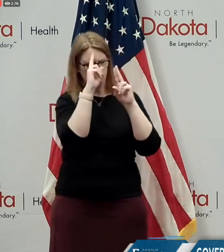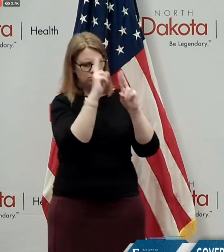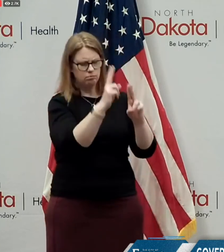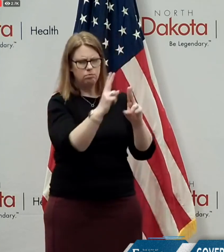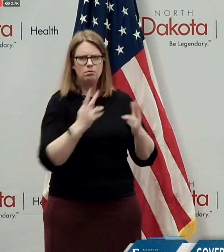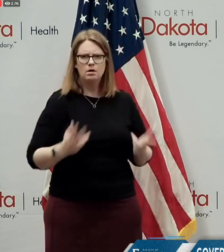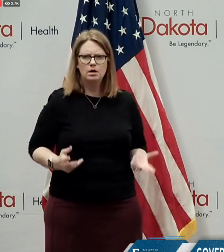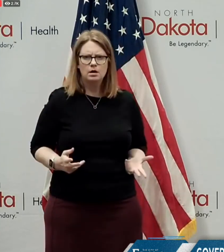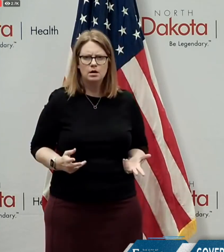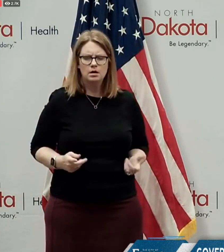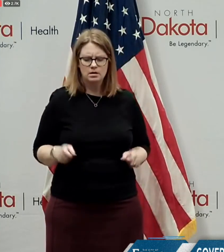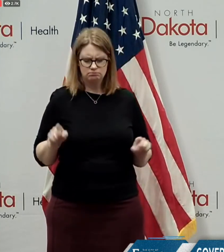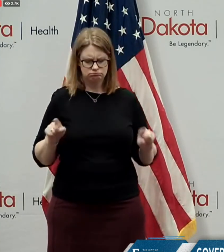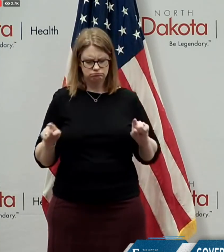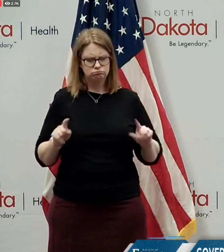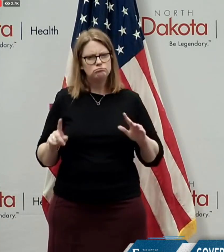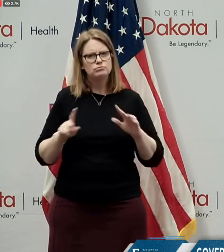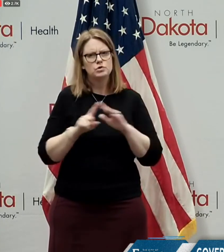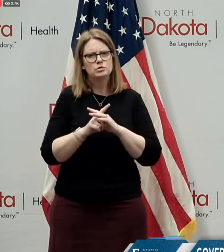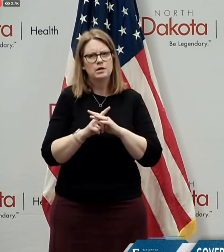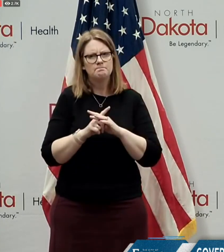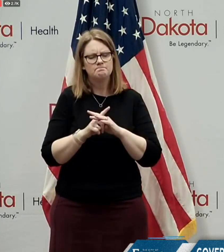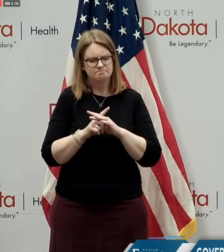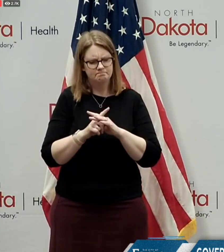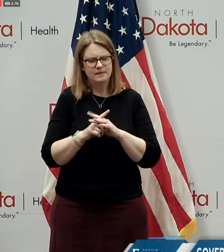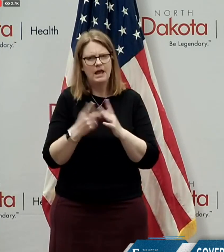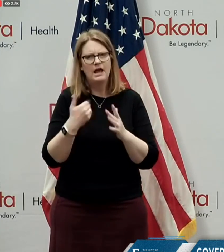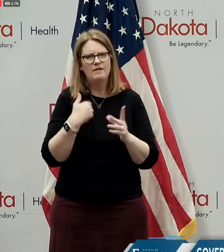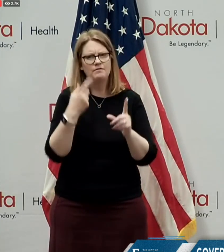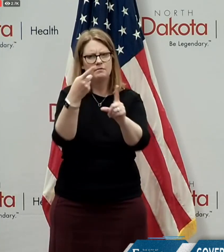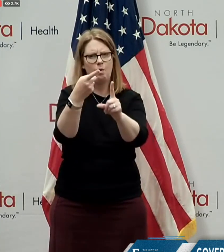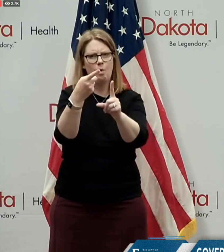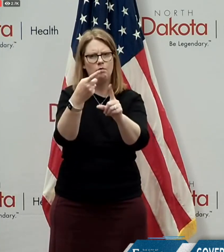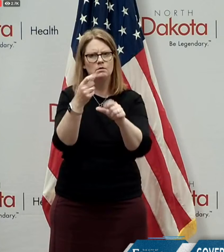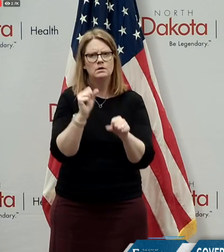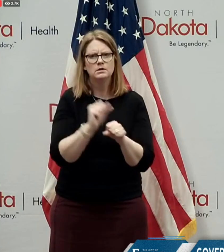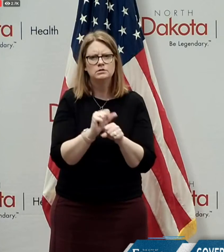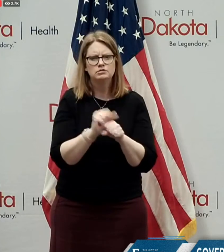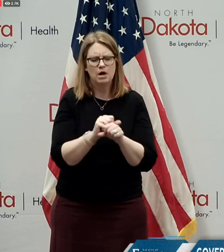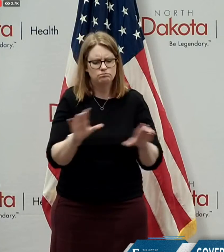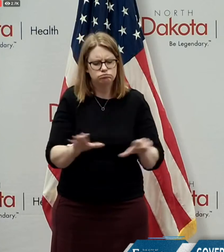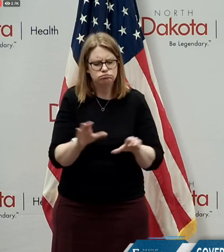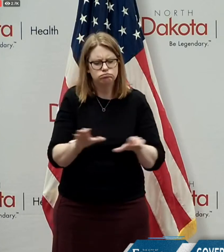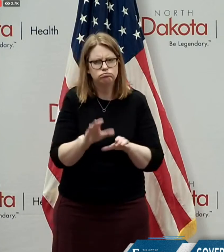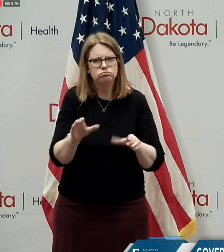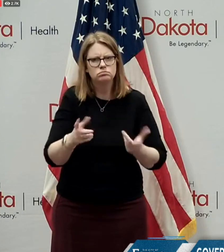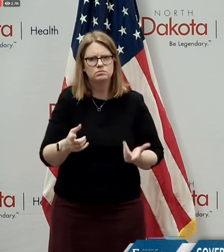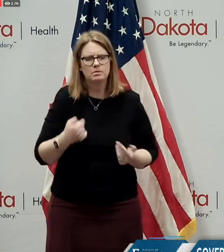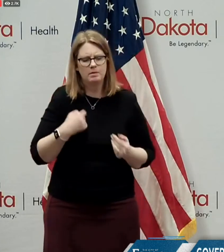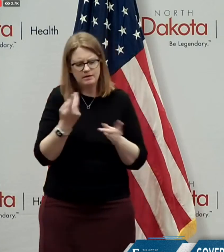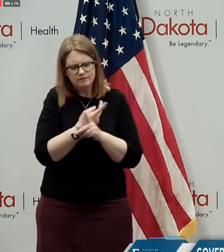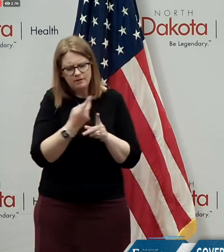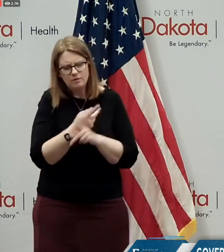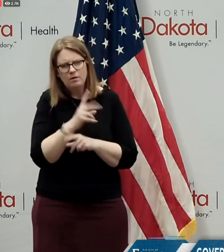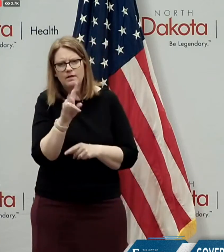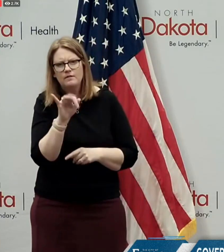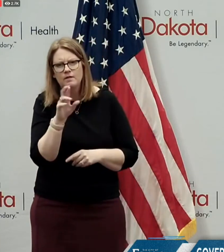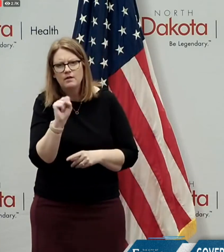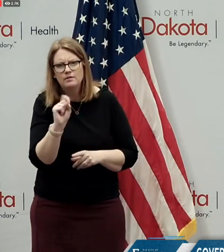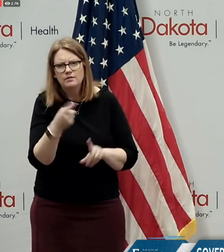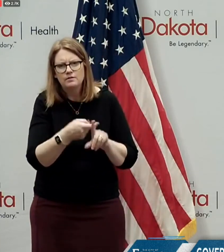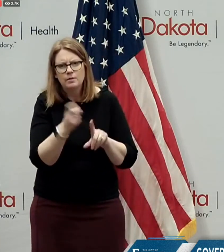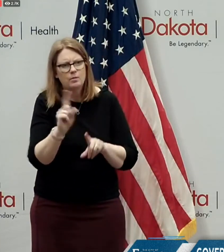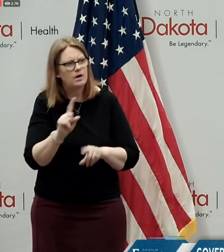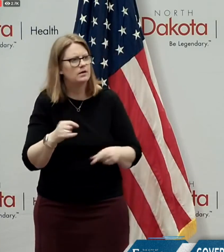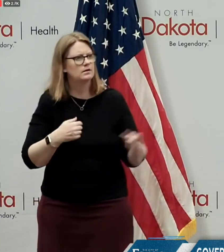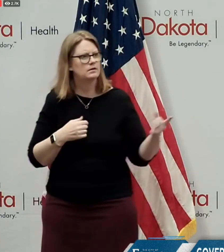job and find out where we stood as far as the virus. So again, Governor from Standing Rock, I want